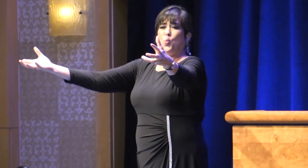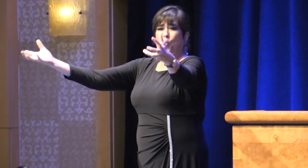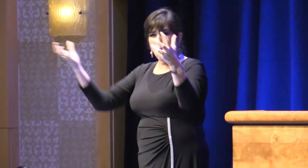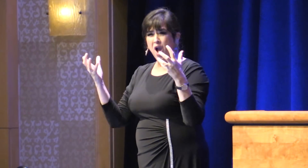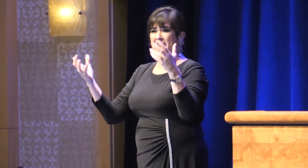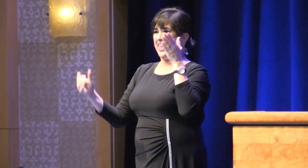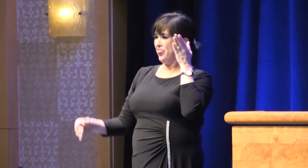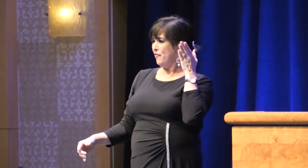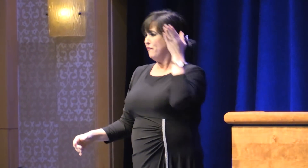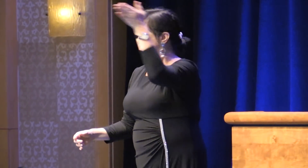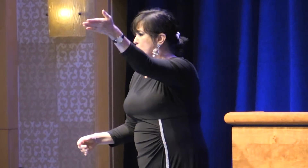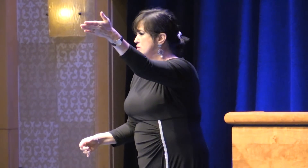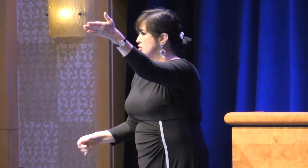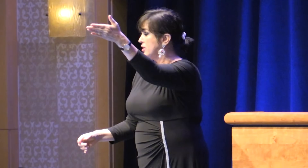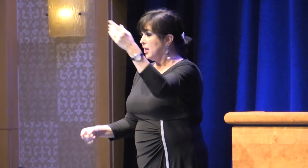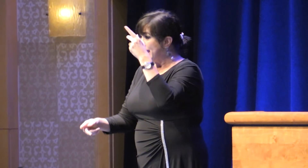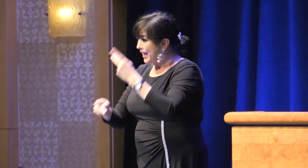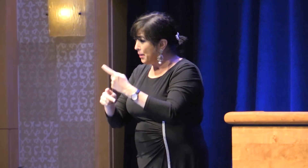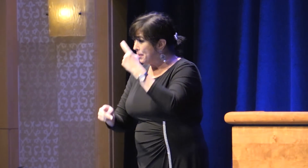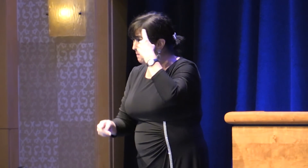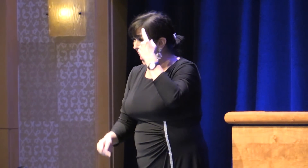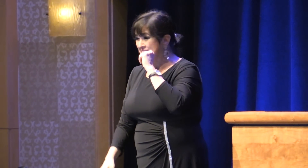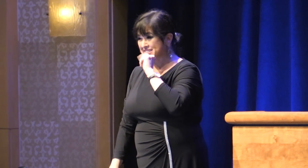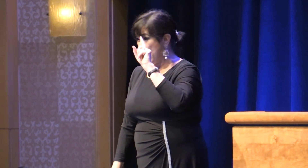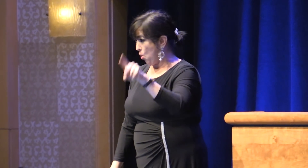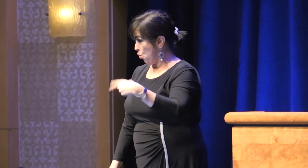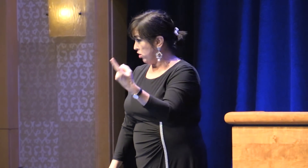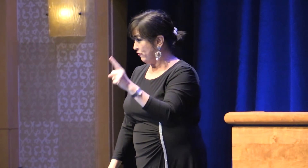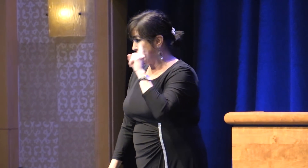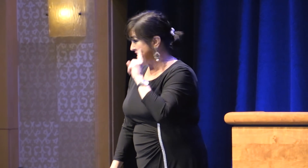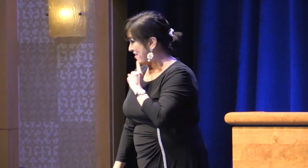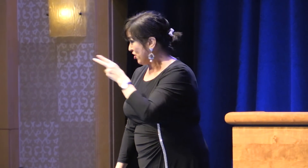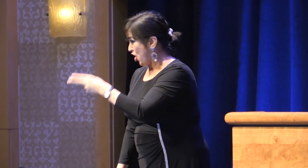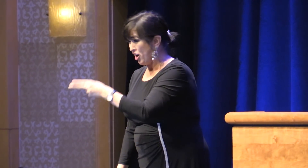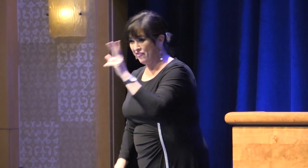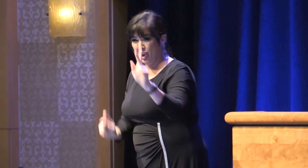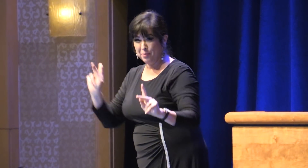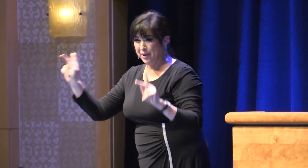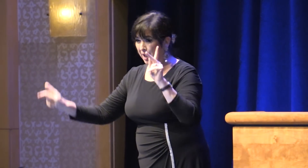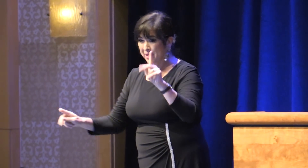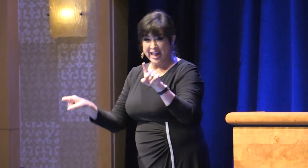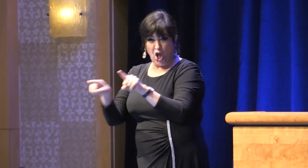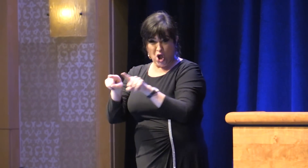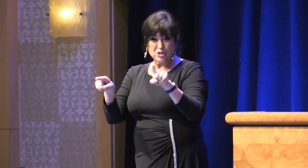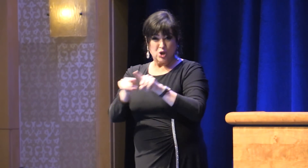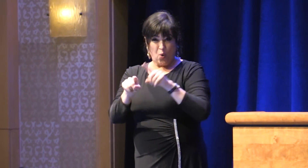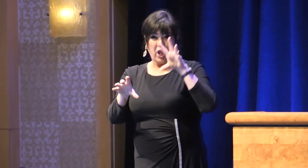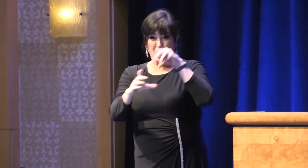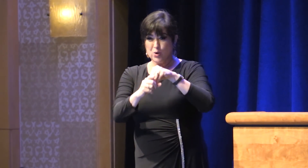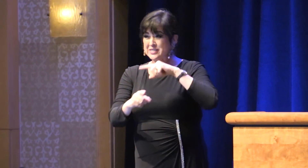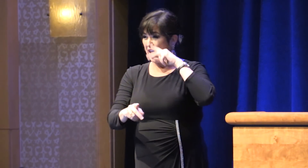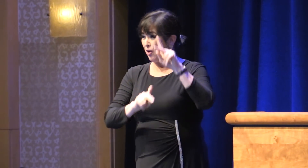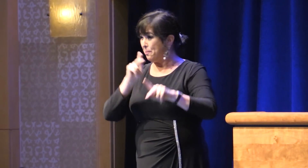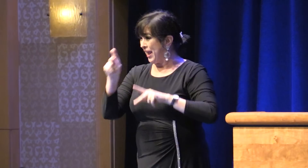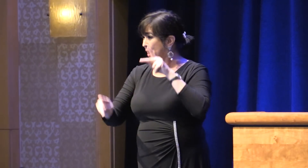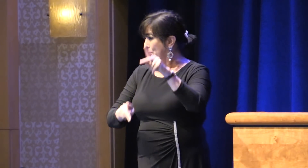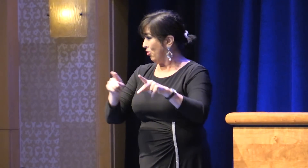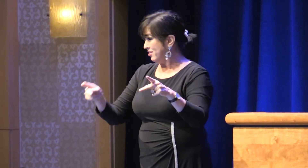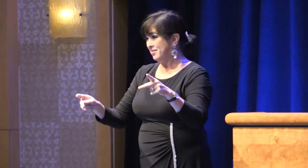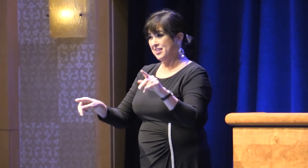involved, communicate with the FCC, tell them what you would like in the future. This isn't only for those